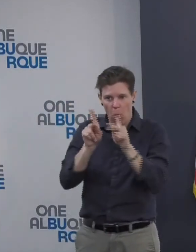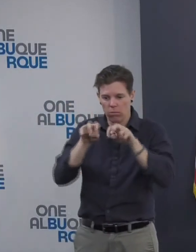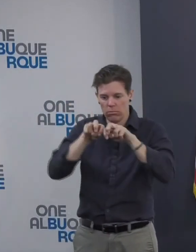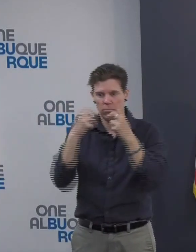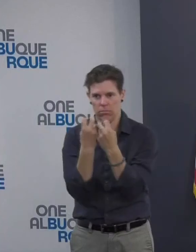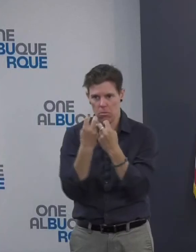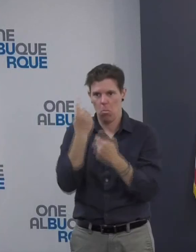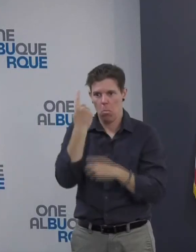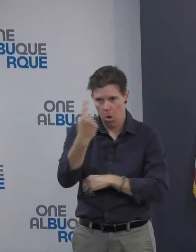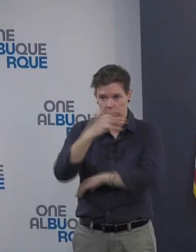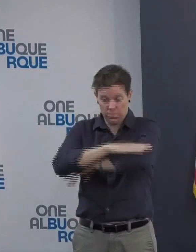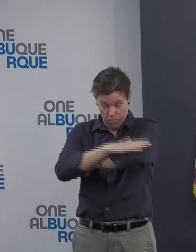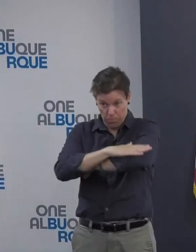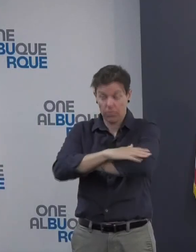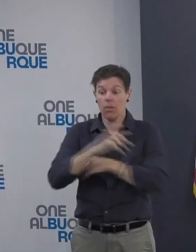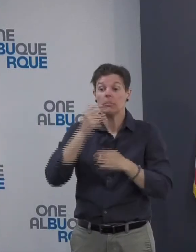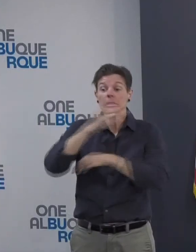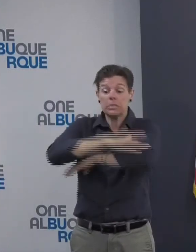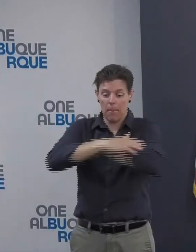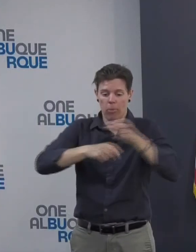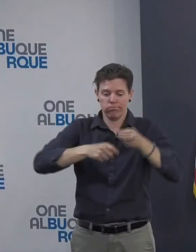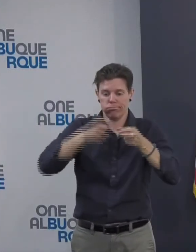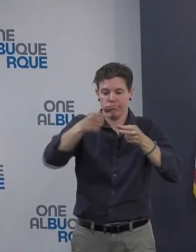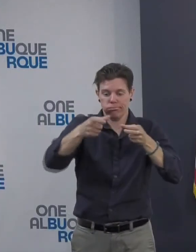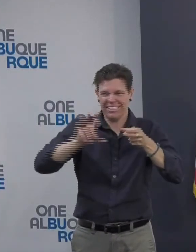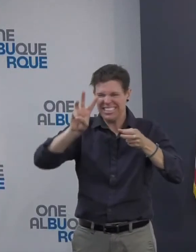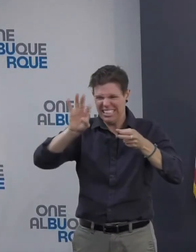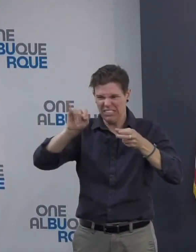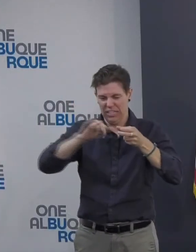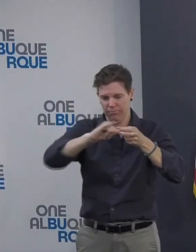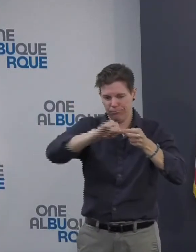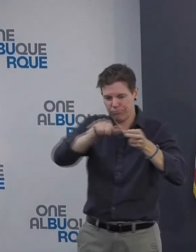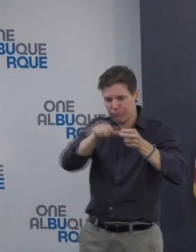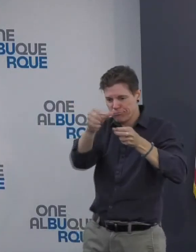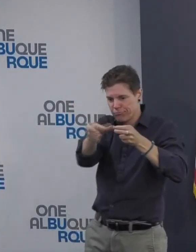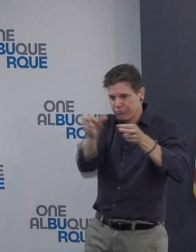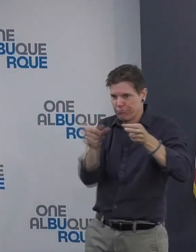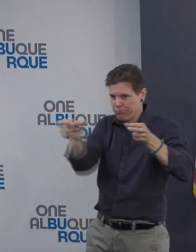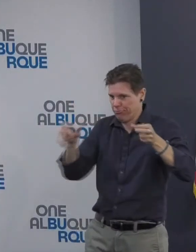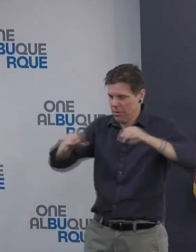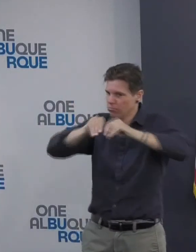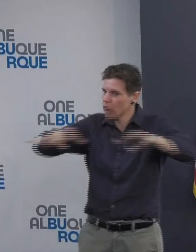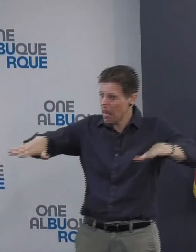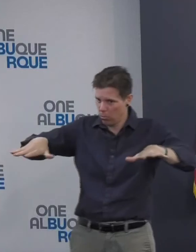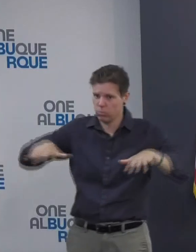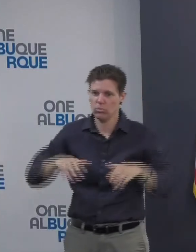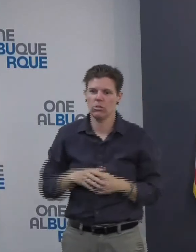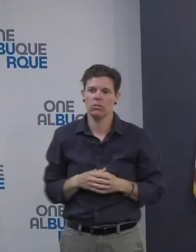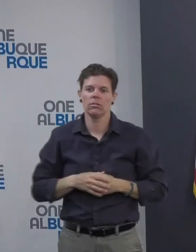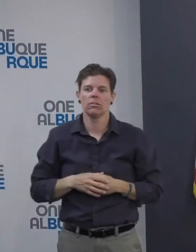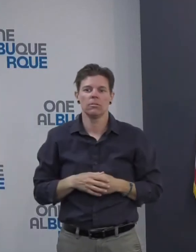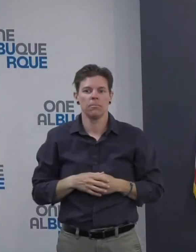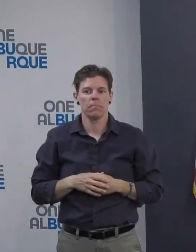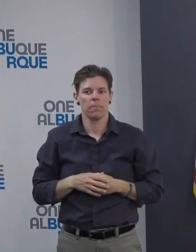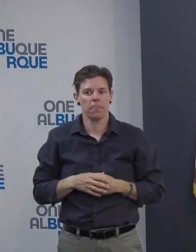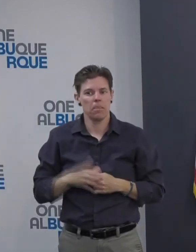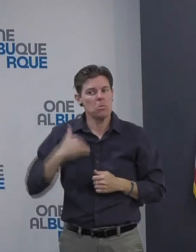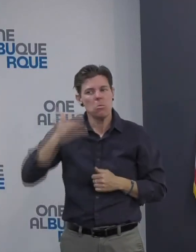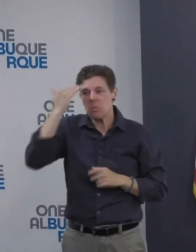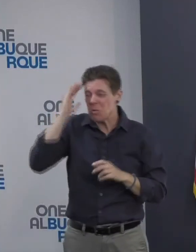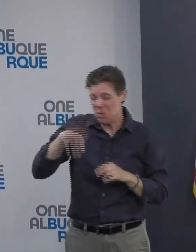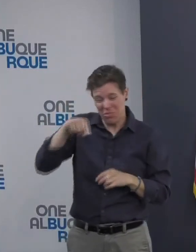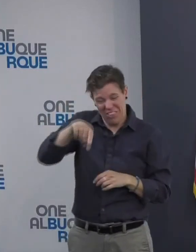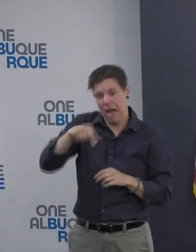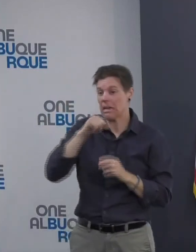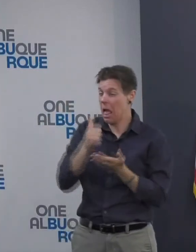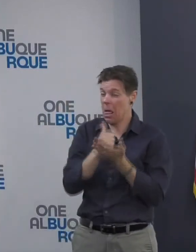all restaurants. What we're talking about today is what we can do under that state order. And so we know that just